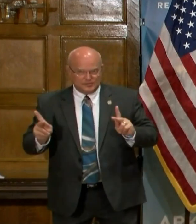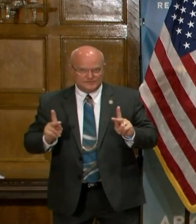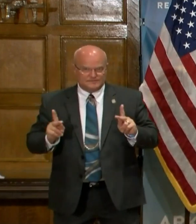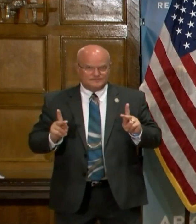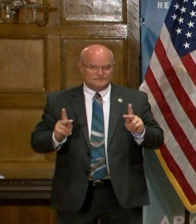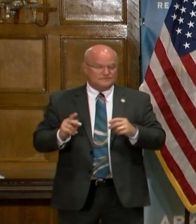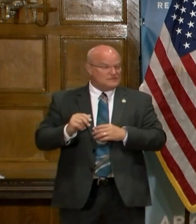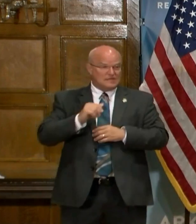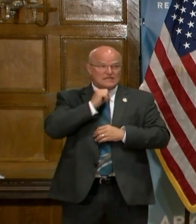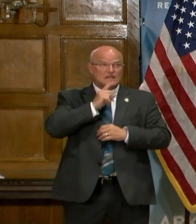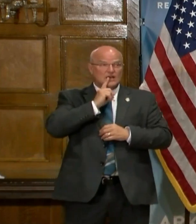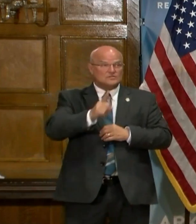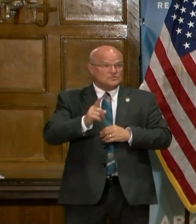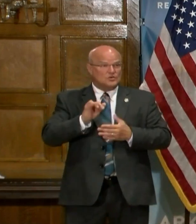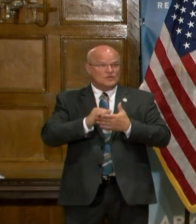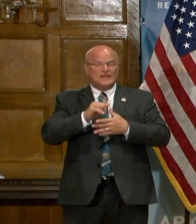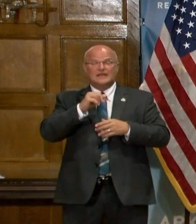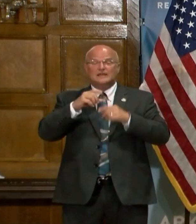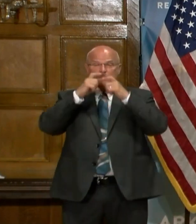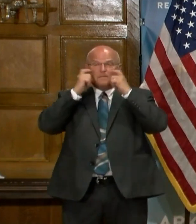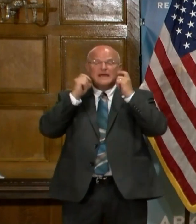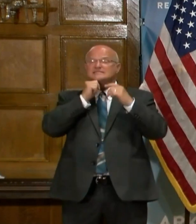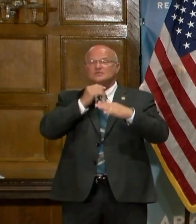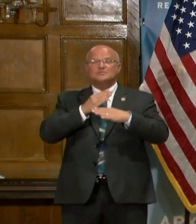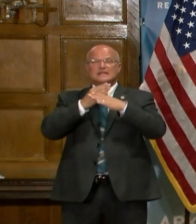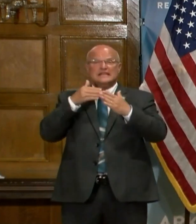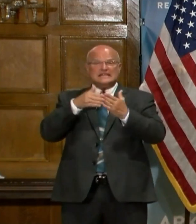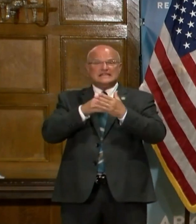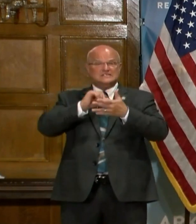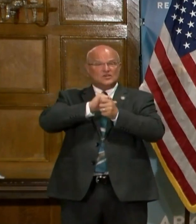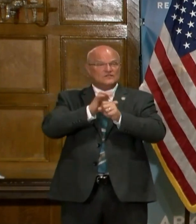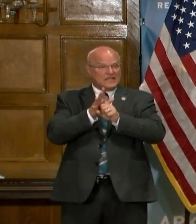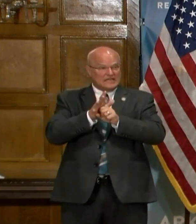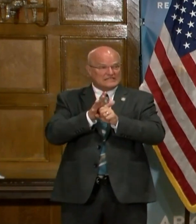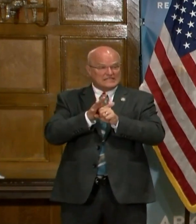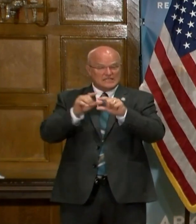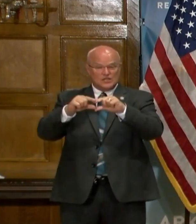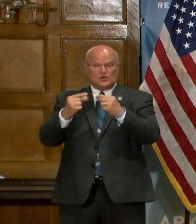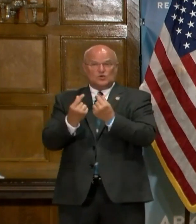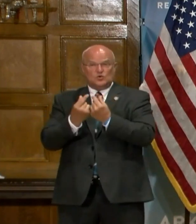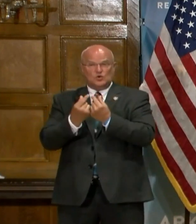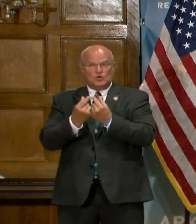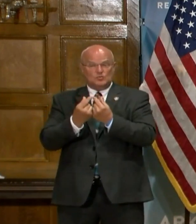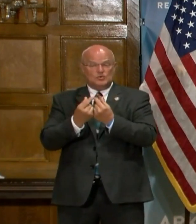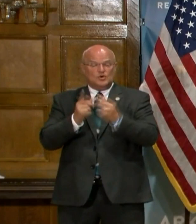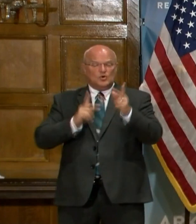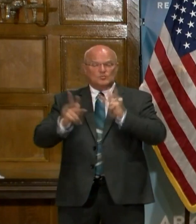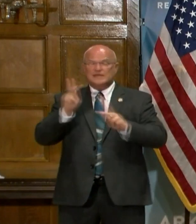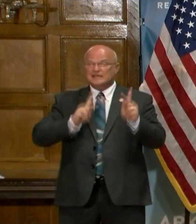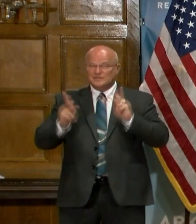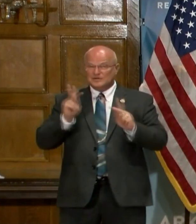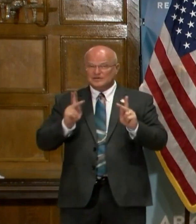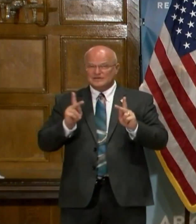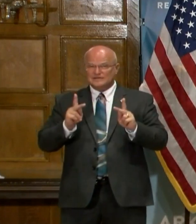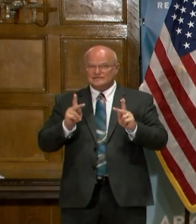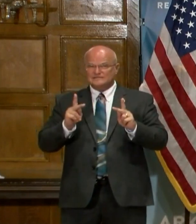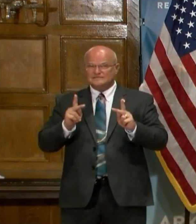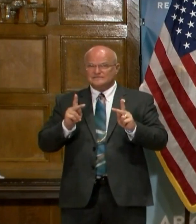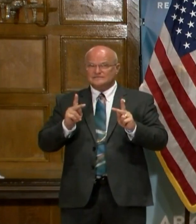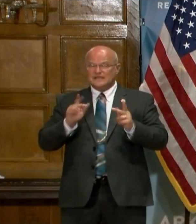is not true that masks do not protect against COVID-19 in a group or population level.